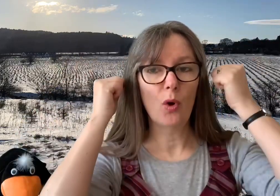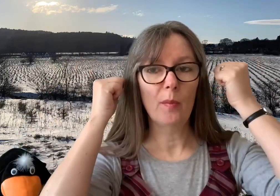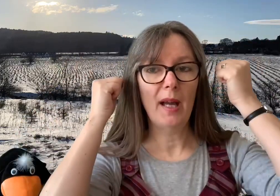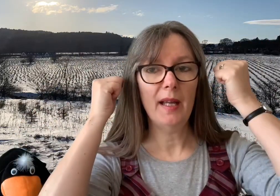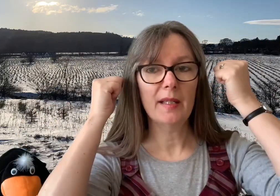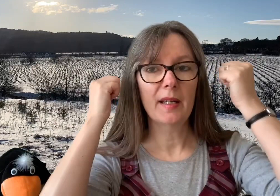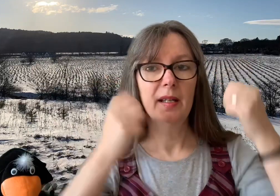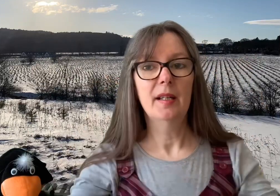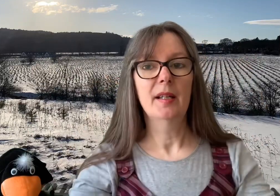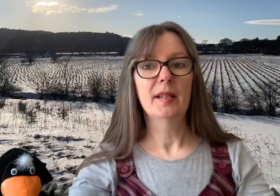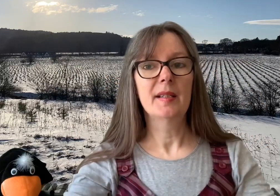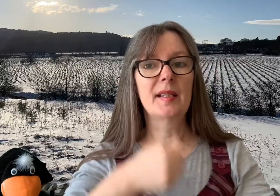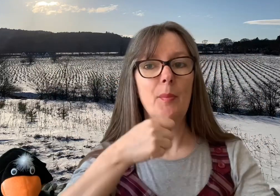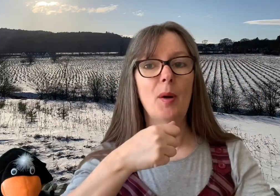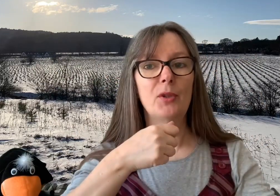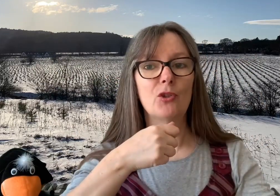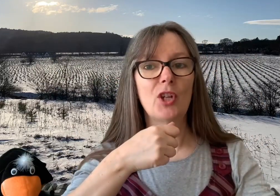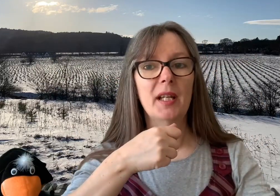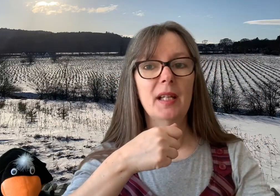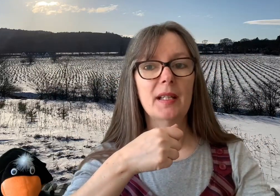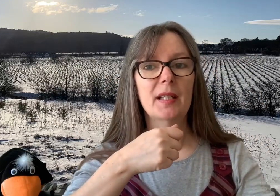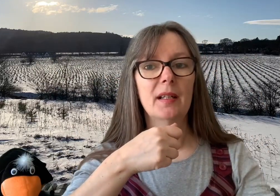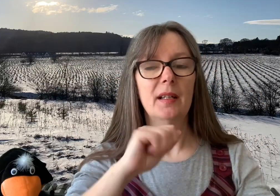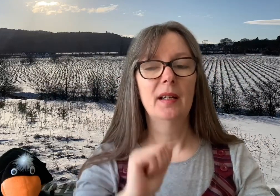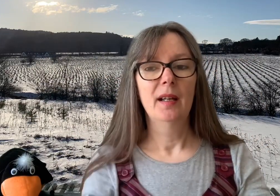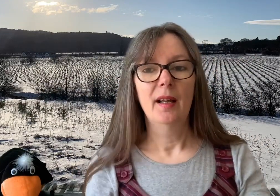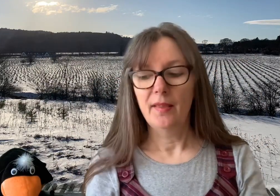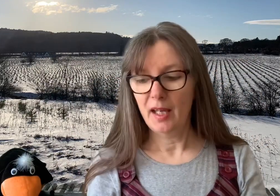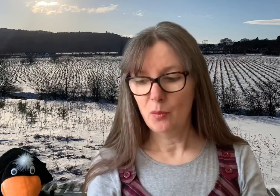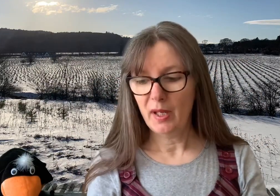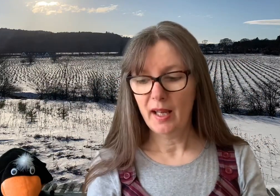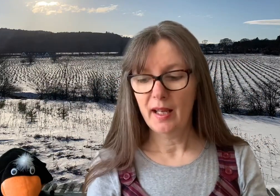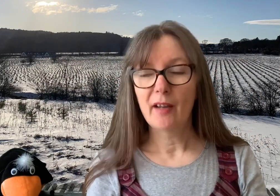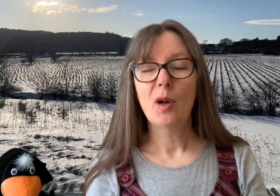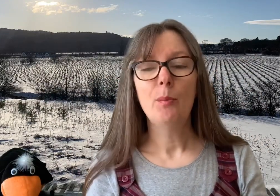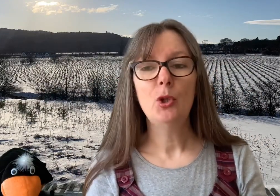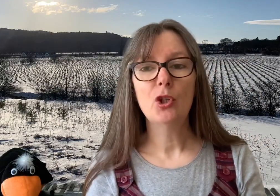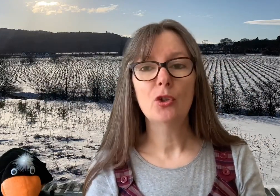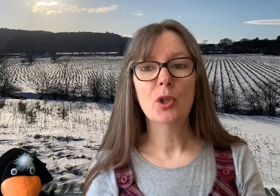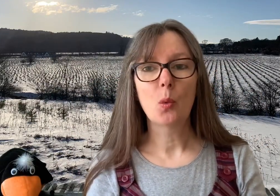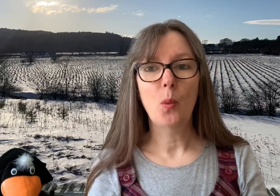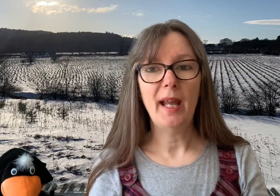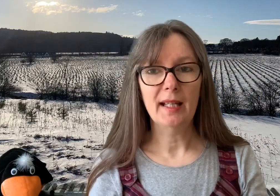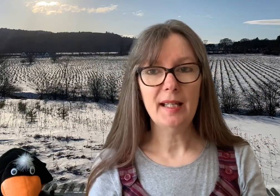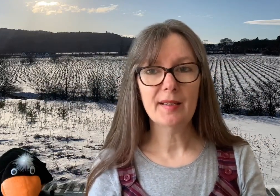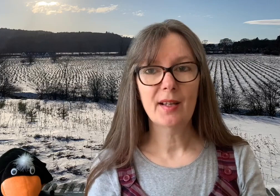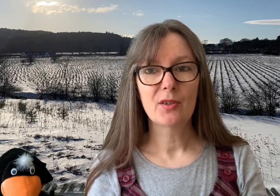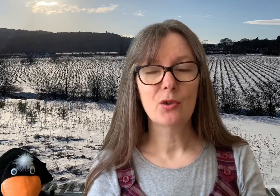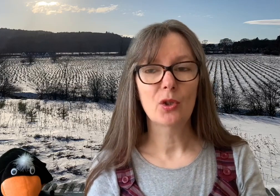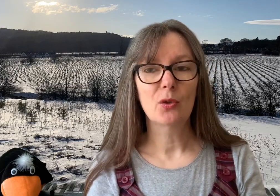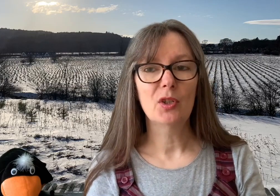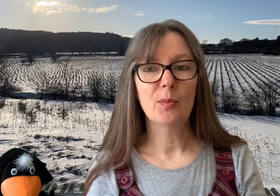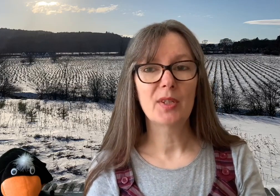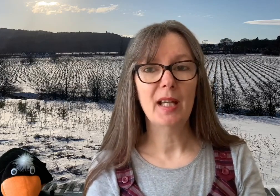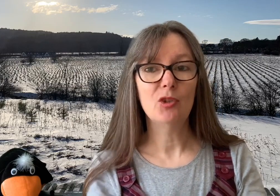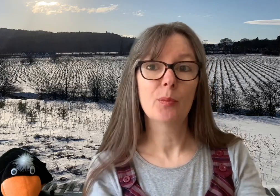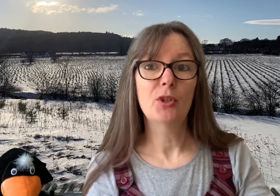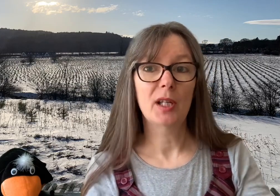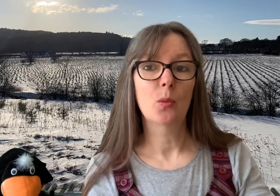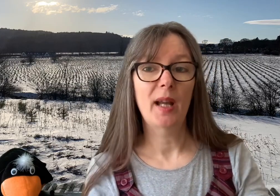warm hat, zip up your jacket. Then we have put on your wellies, so you're going to pretend you're putting your